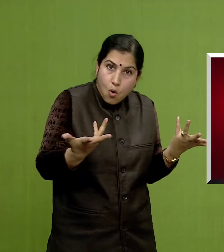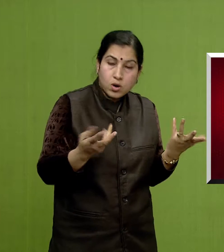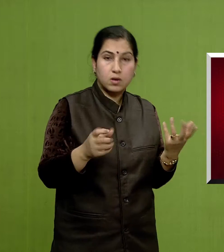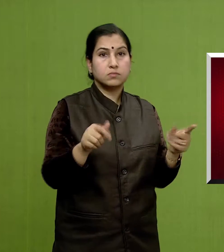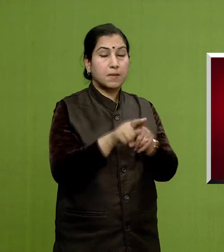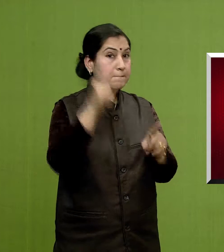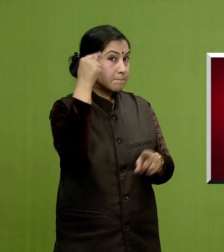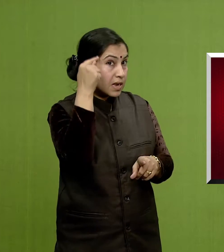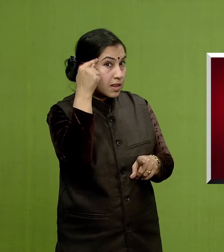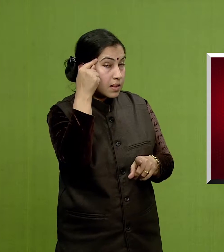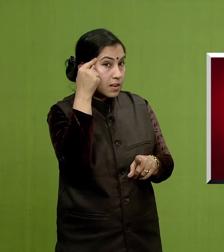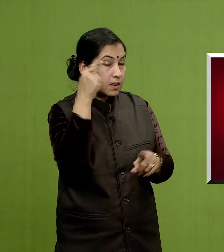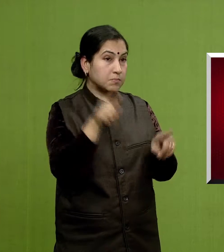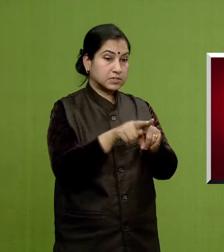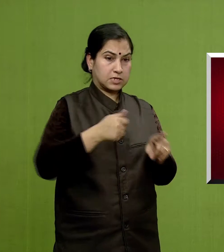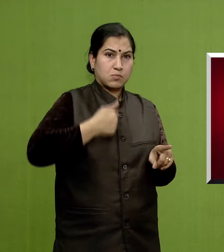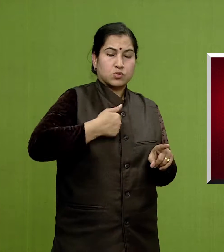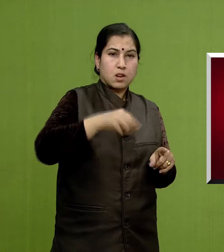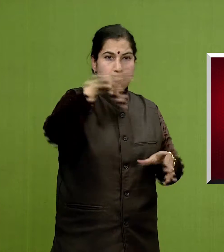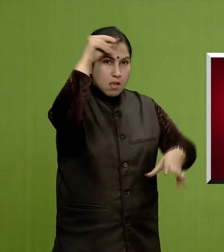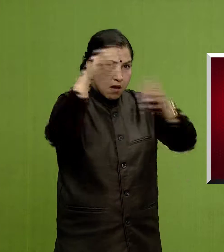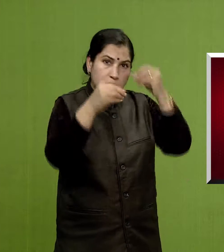mental and emotional aspects.